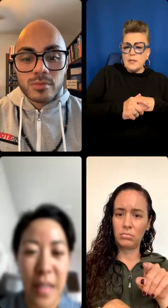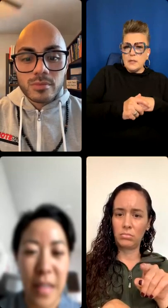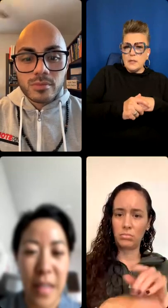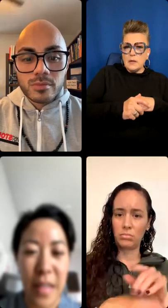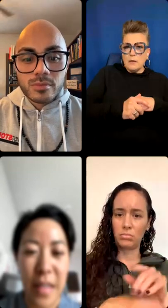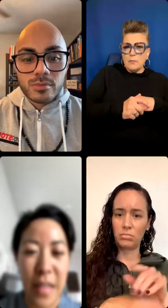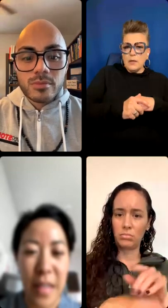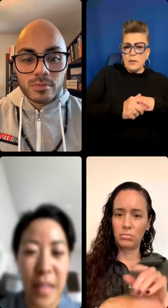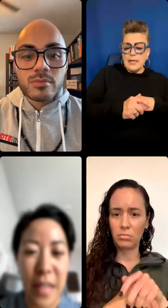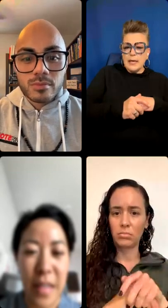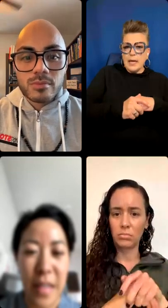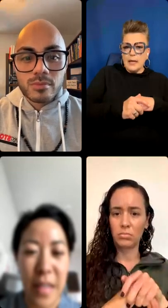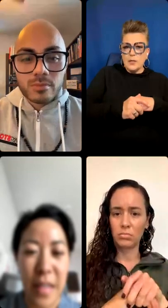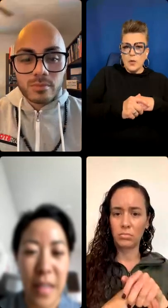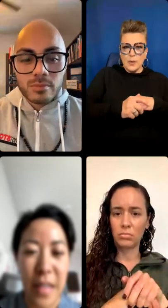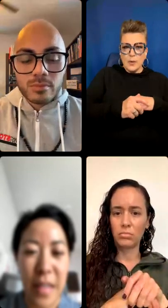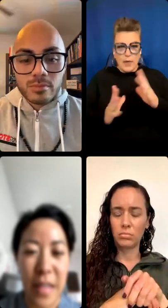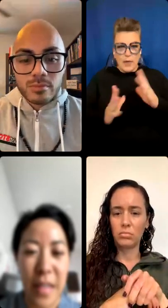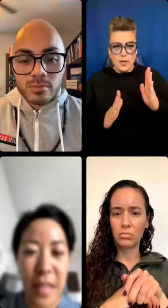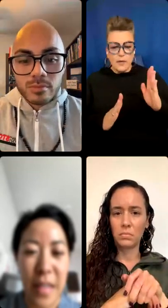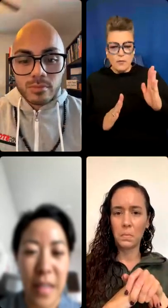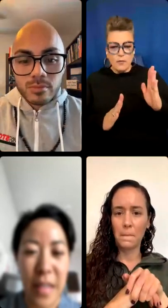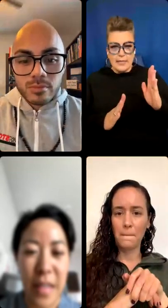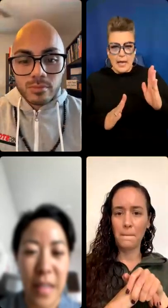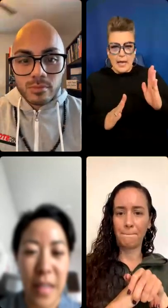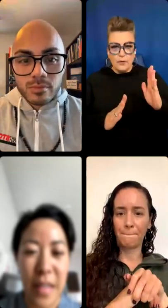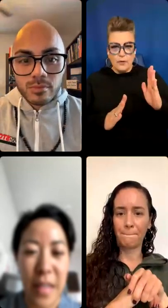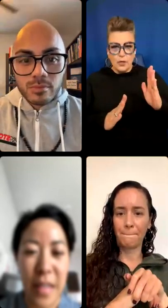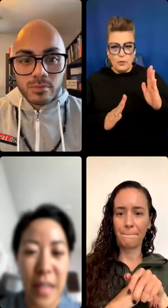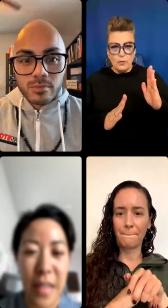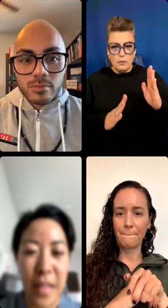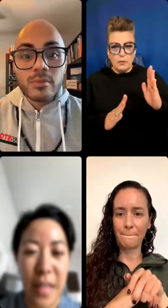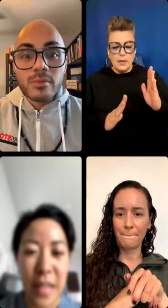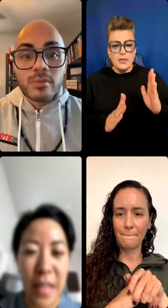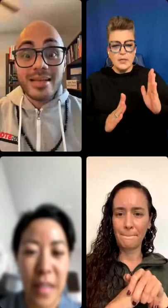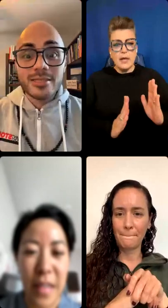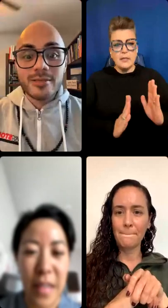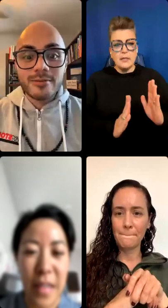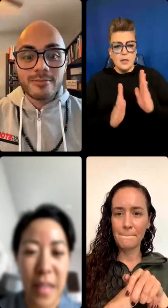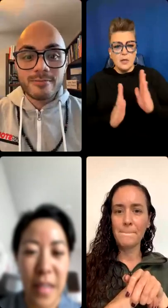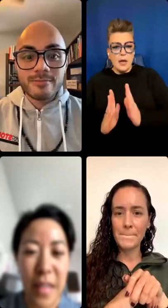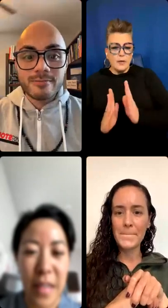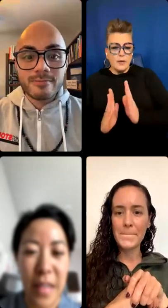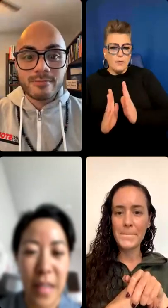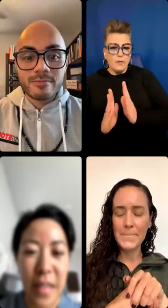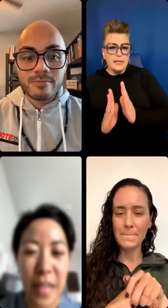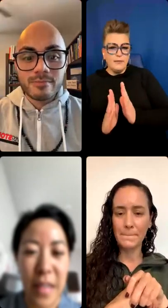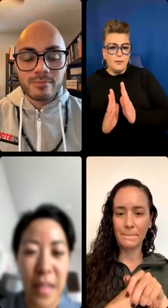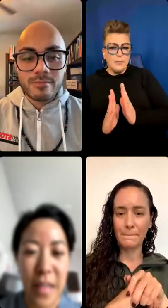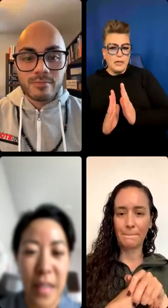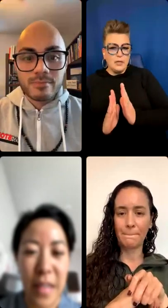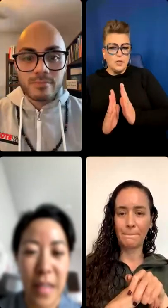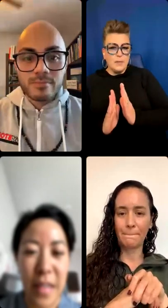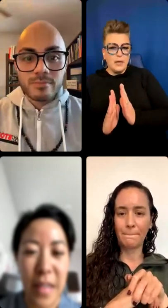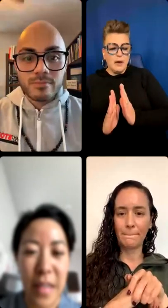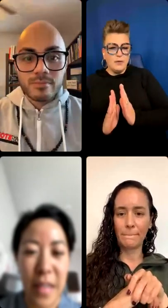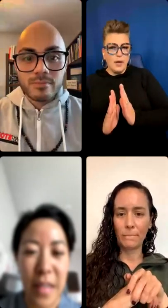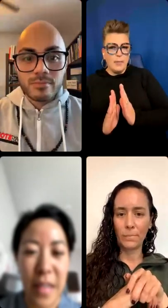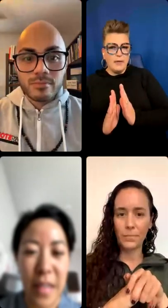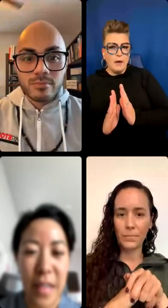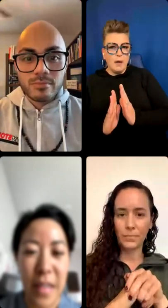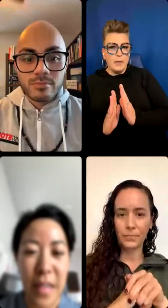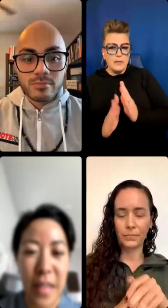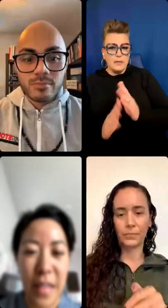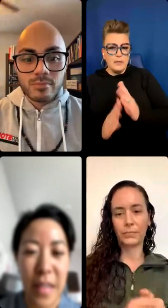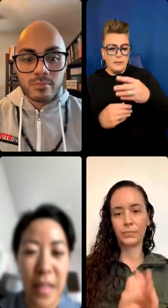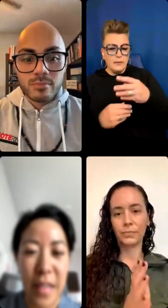Gregory, this is Melissa again. So is Yolanta on the right side for you? Because yes. Yolanta's not on the right side for me. She's being covered up